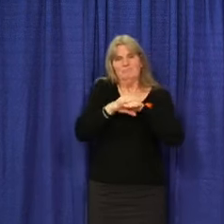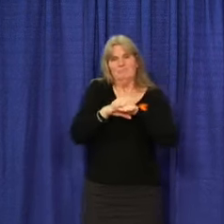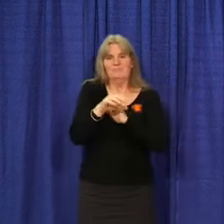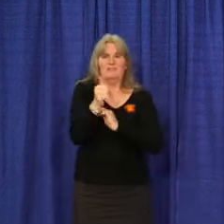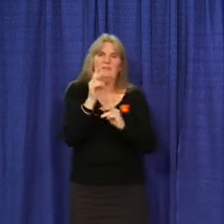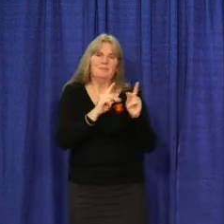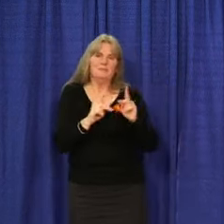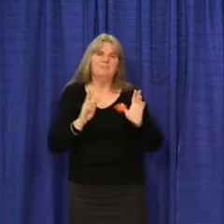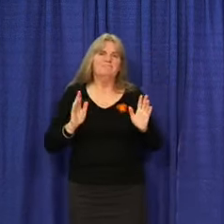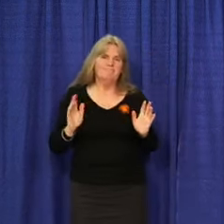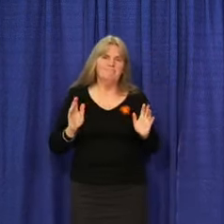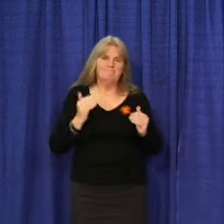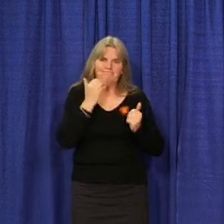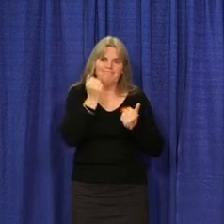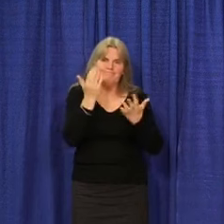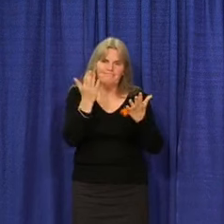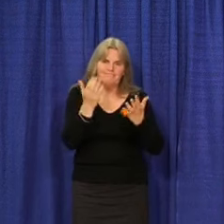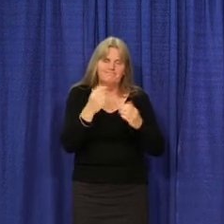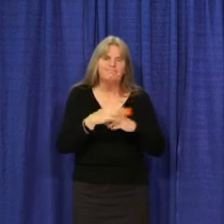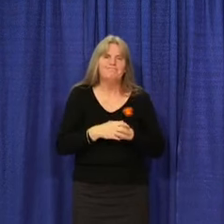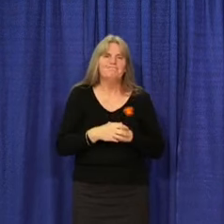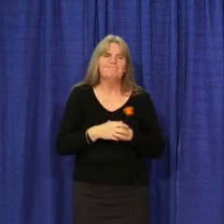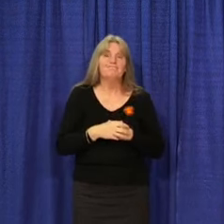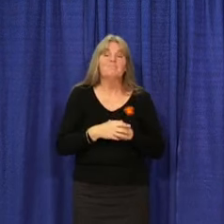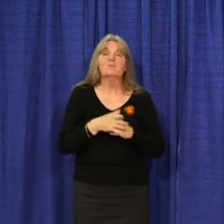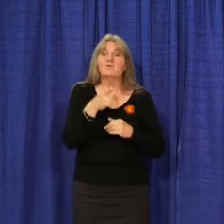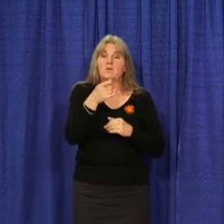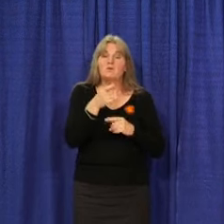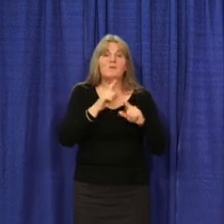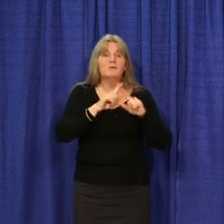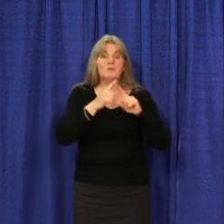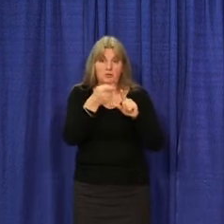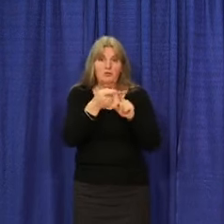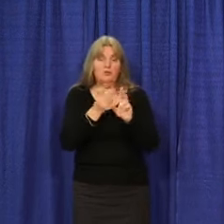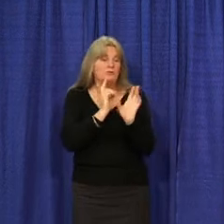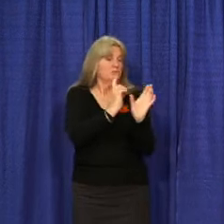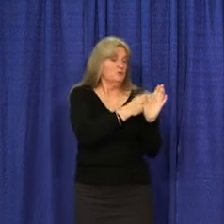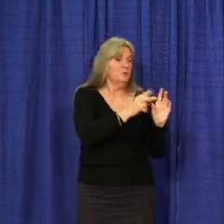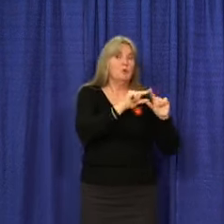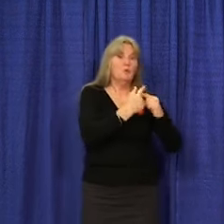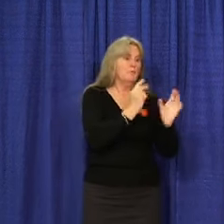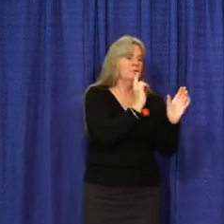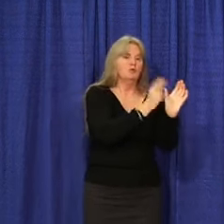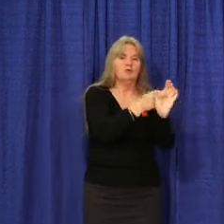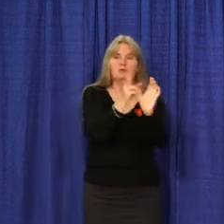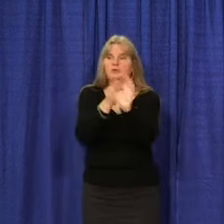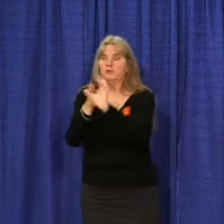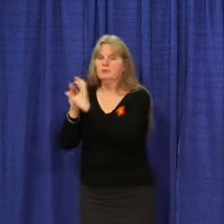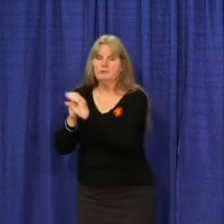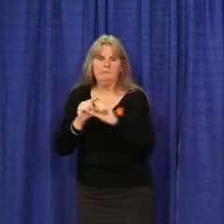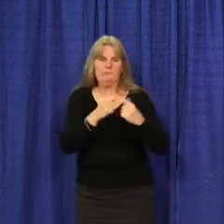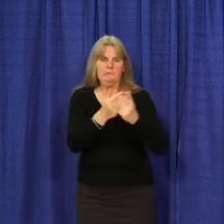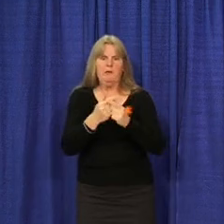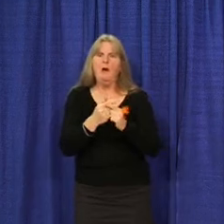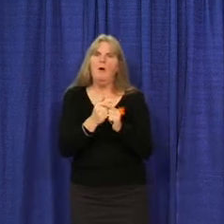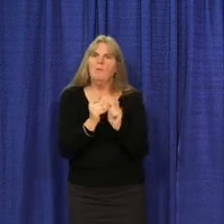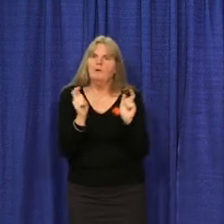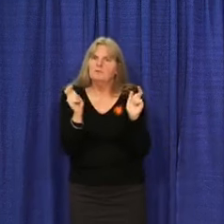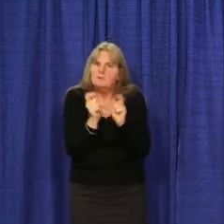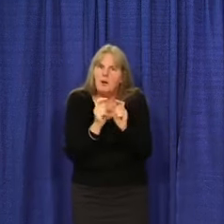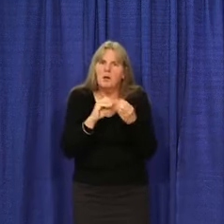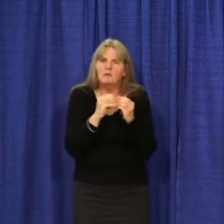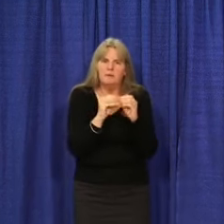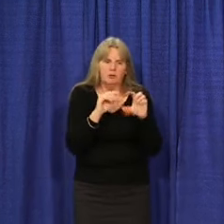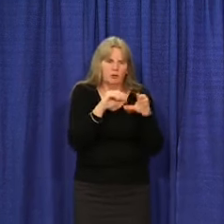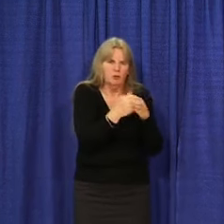of 10. And the more groups that you're involved with, the smaller you should keep your social circles. There's